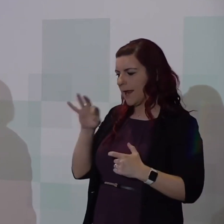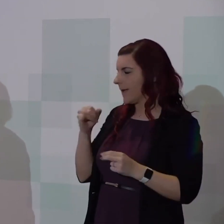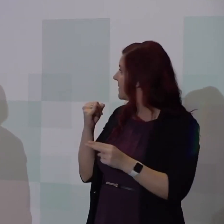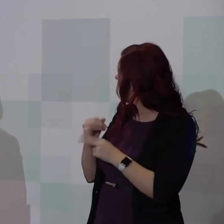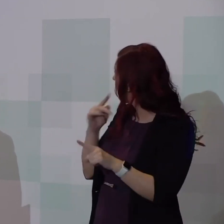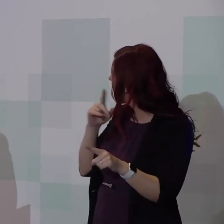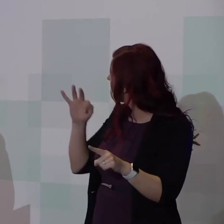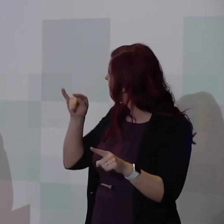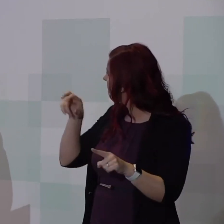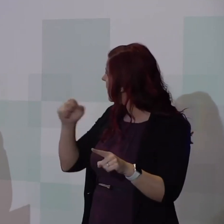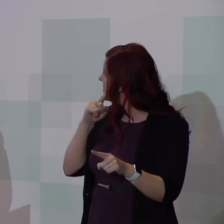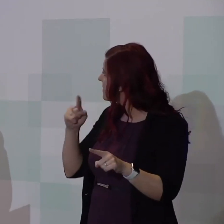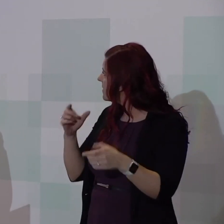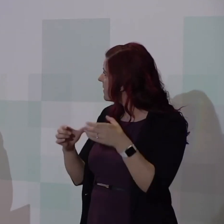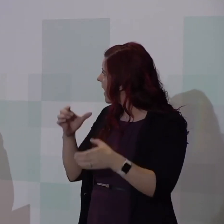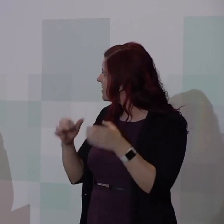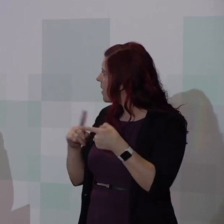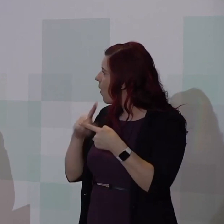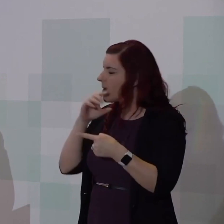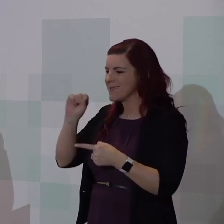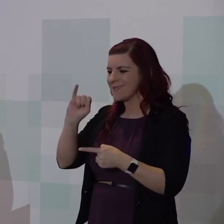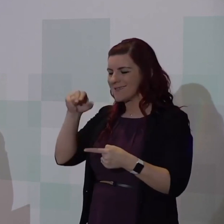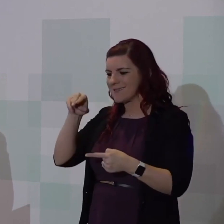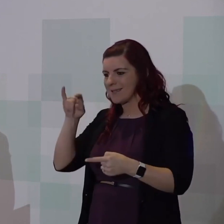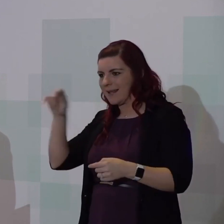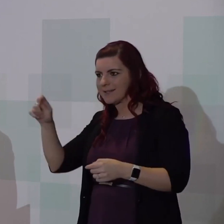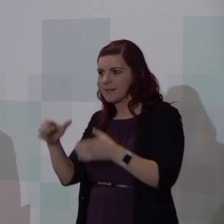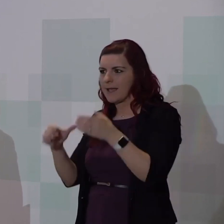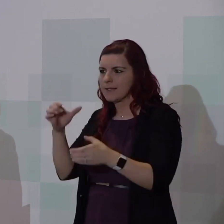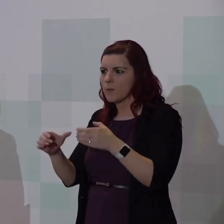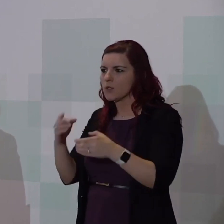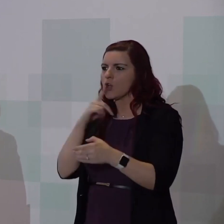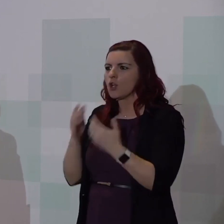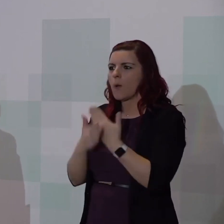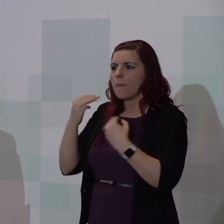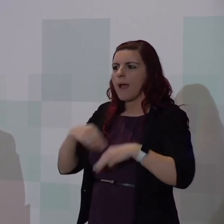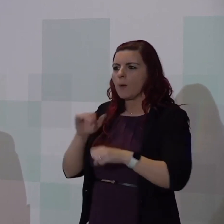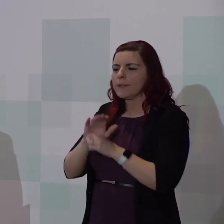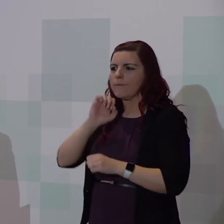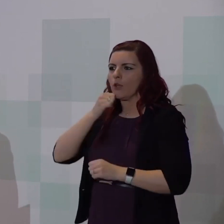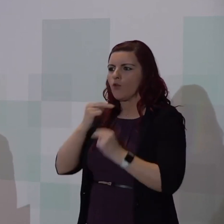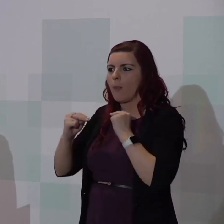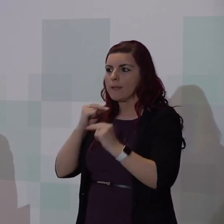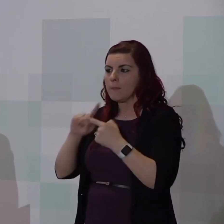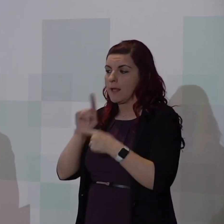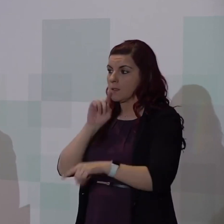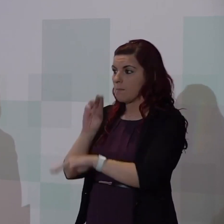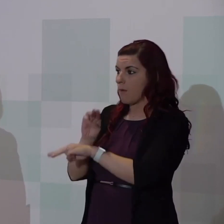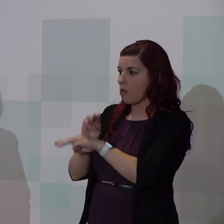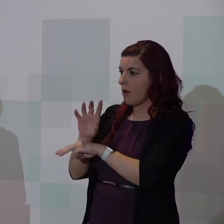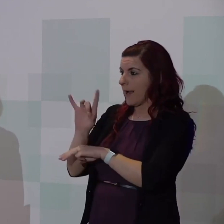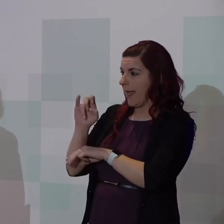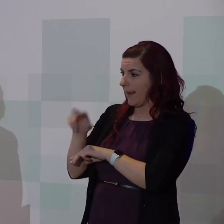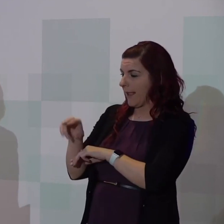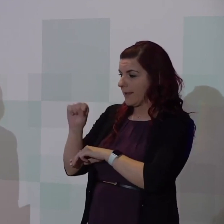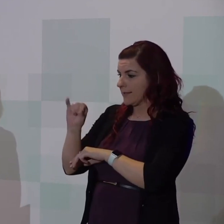was a case brought by Jamie Sinnott, a young man with severe autism, and his mother, Cathy Sinnott. They were